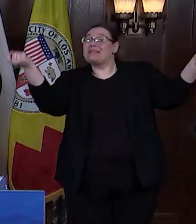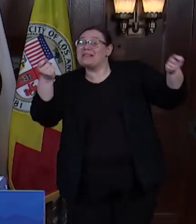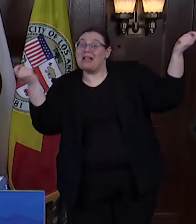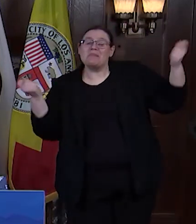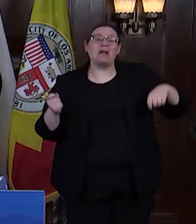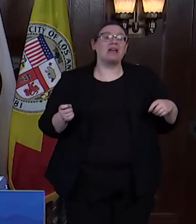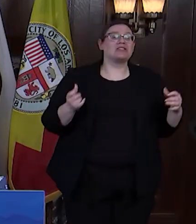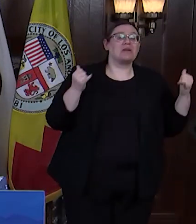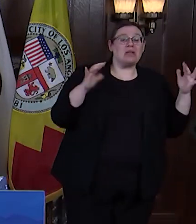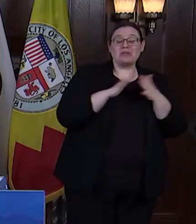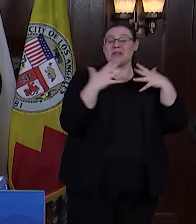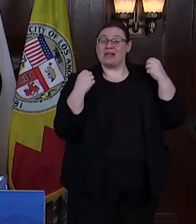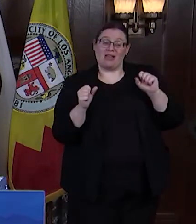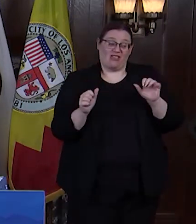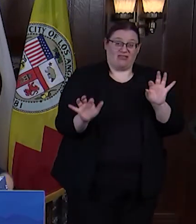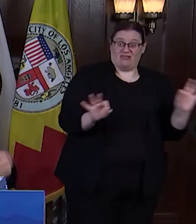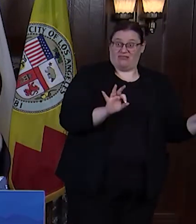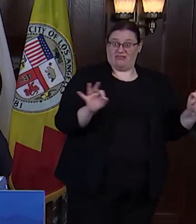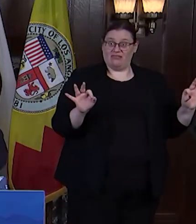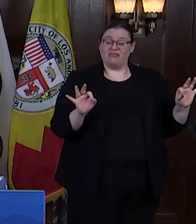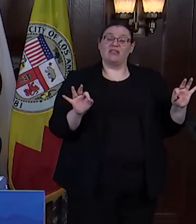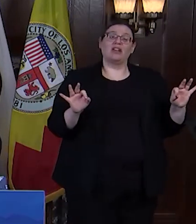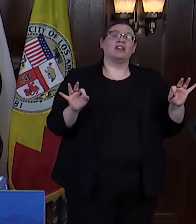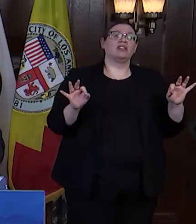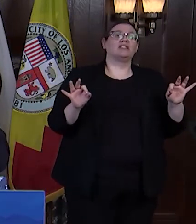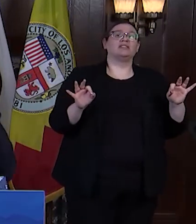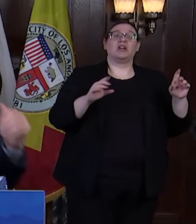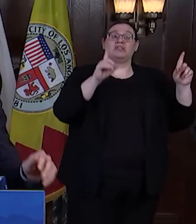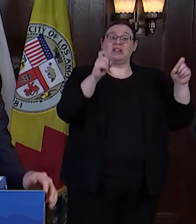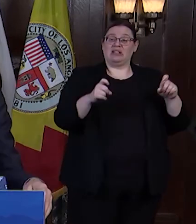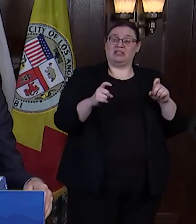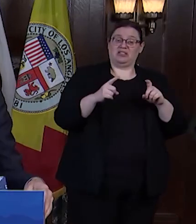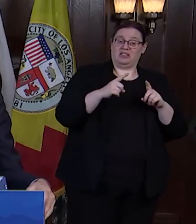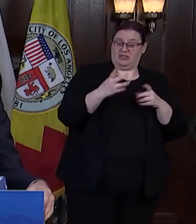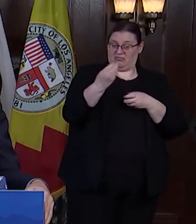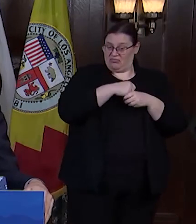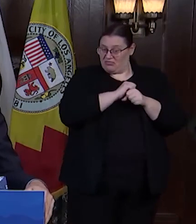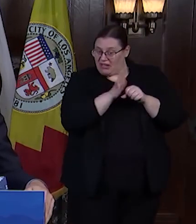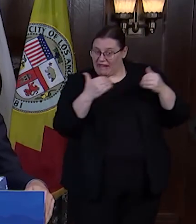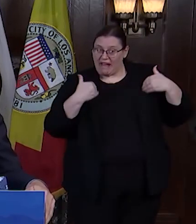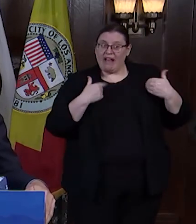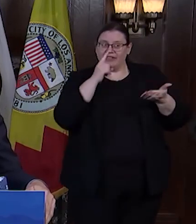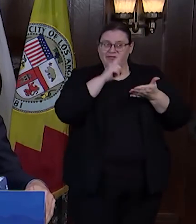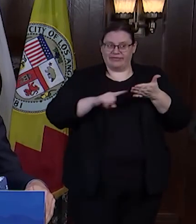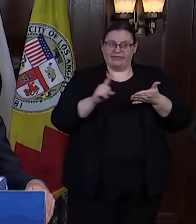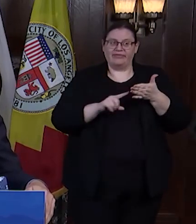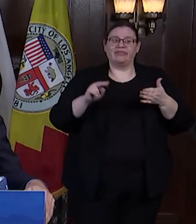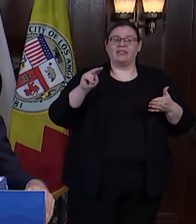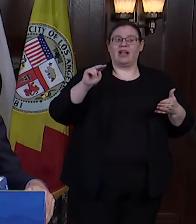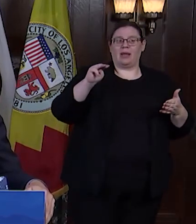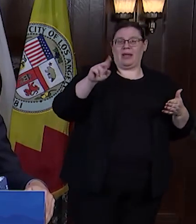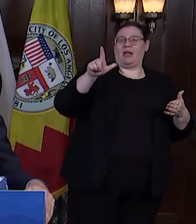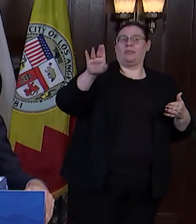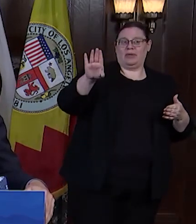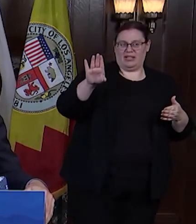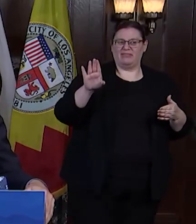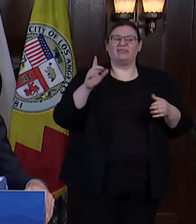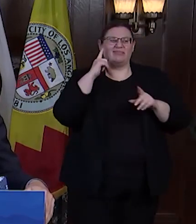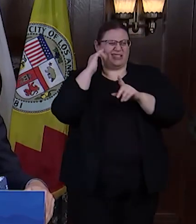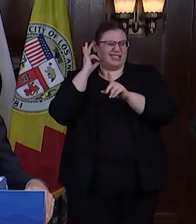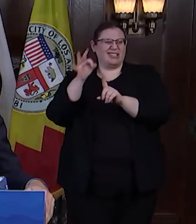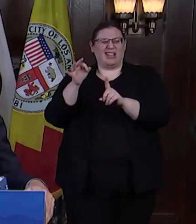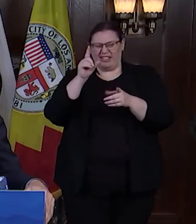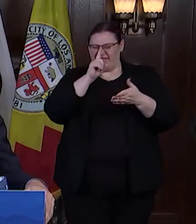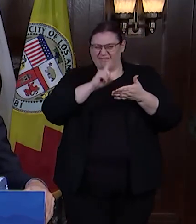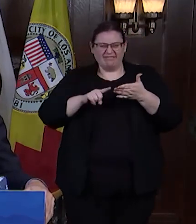players getting healthy, Justin Turner testing positive, MLB has him under investigation. They're saying that he chose to